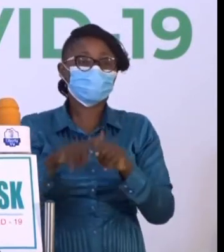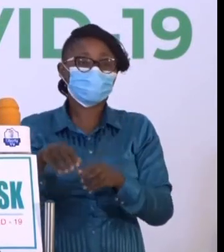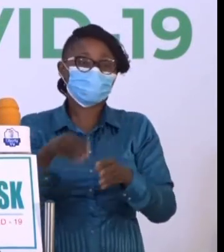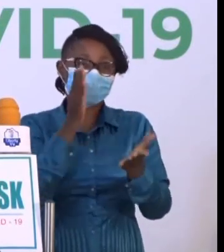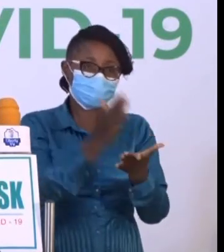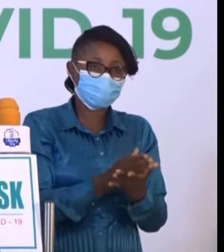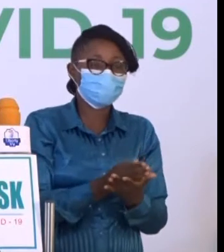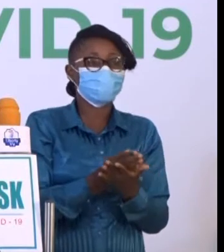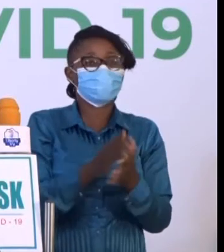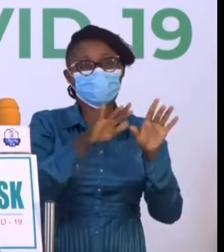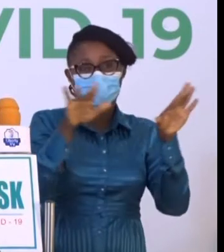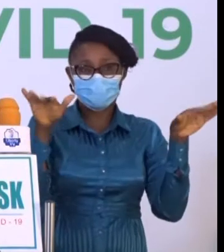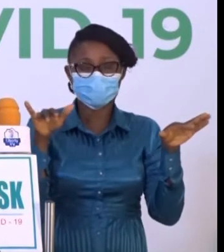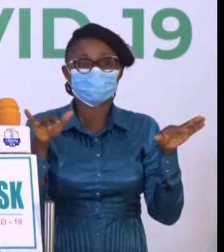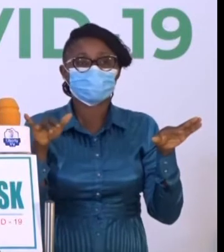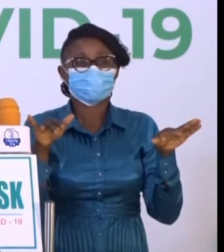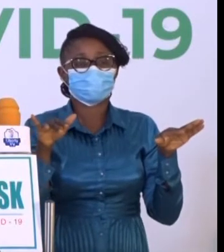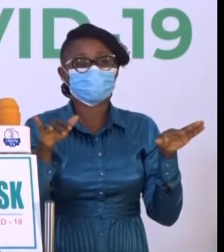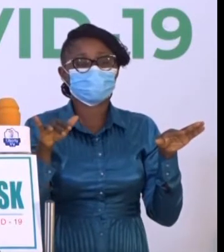containment.